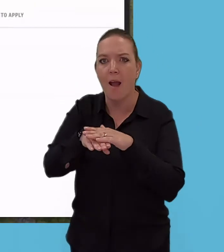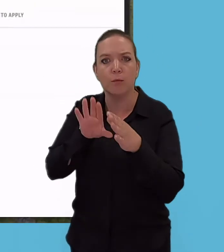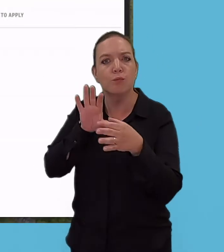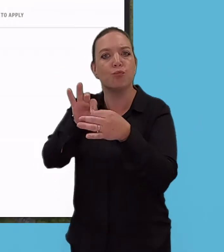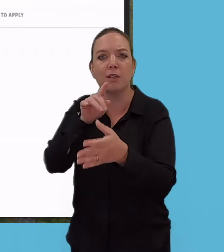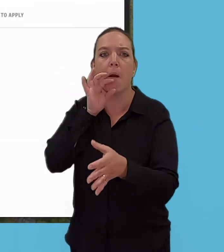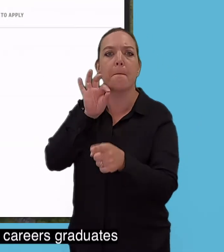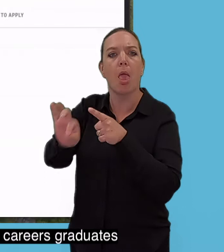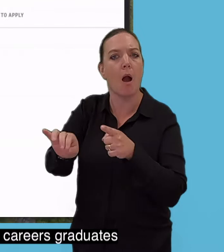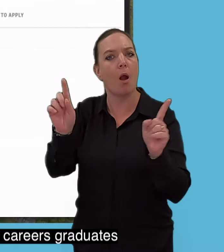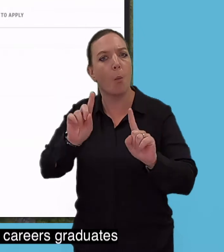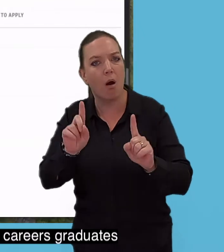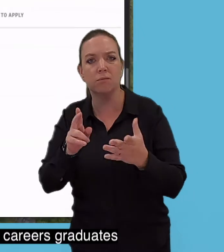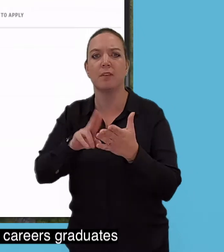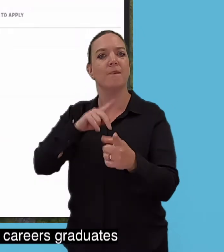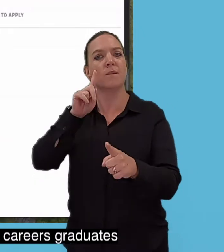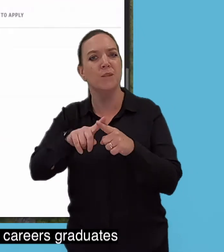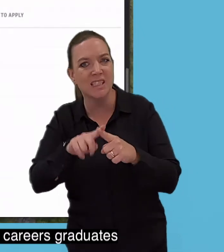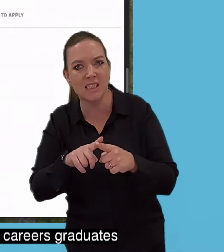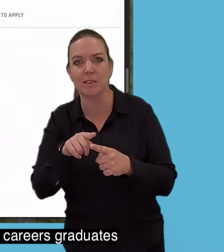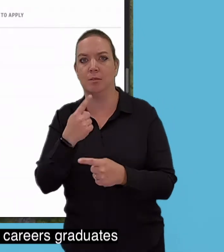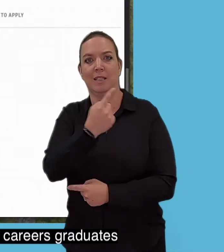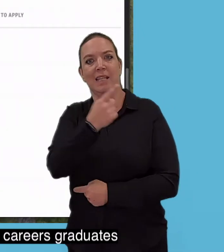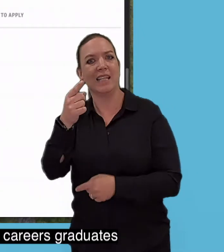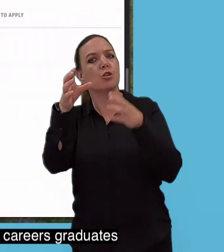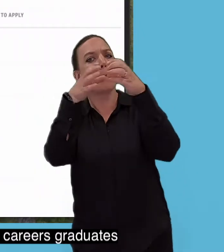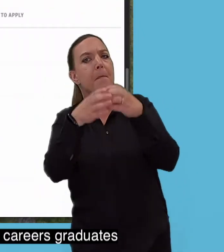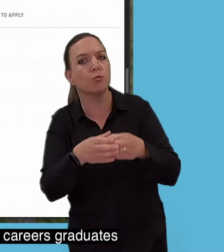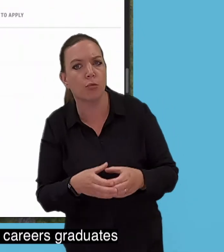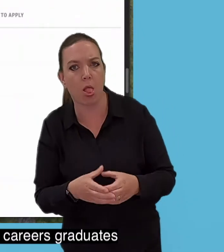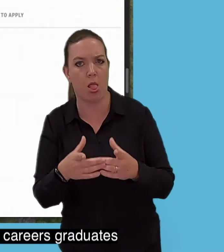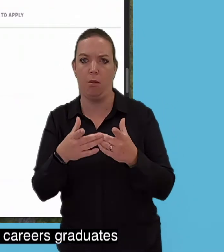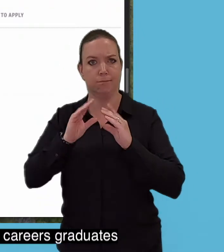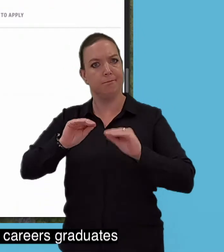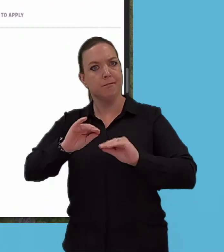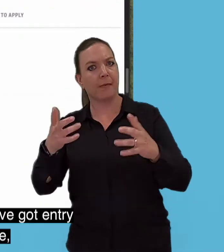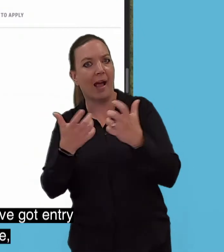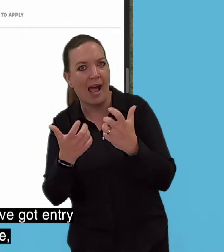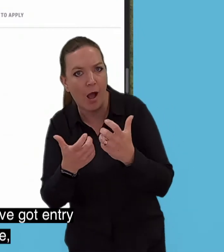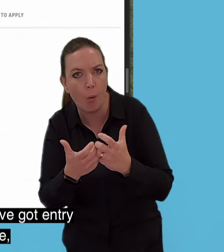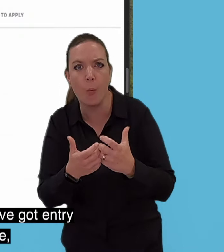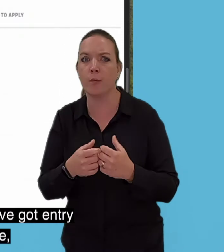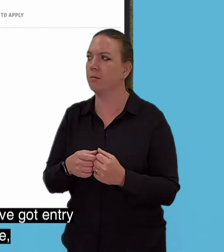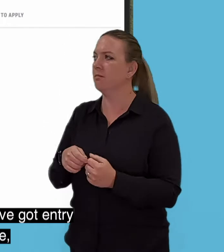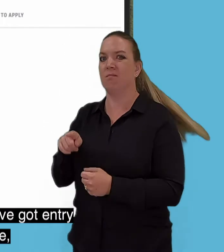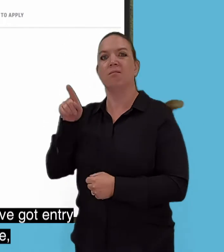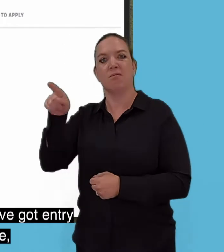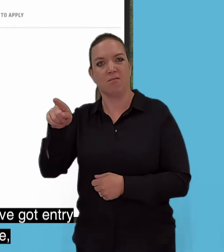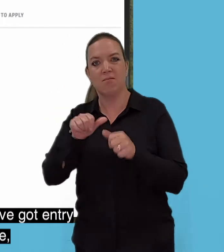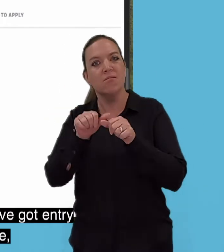requirements, fees, how the module is taught, and what careers graduates of the course go on to